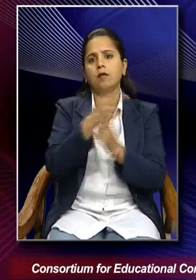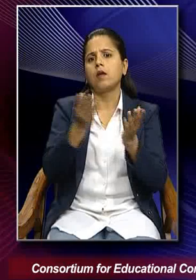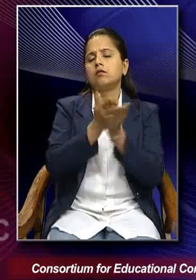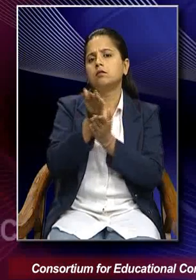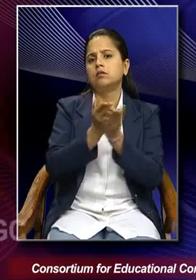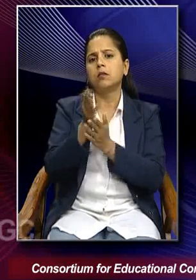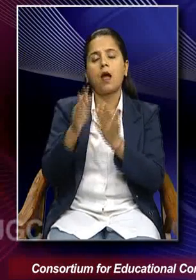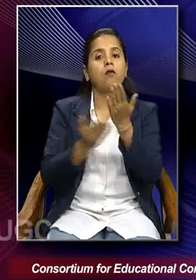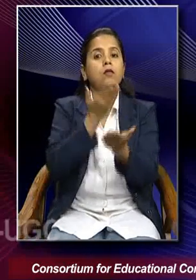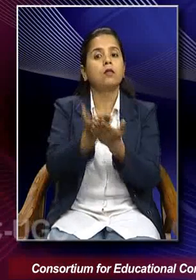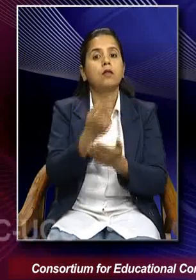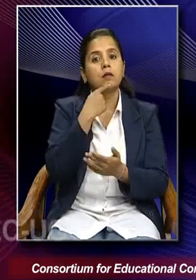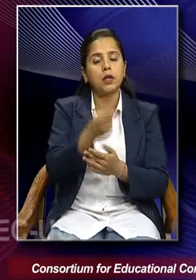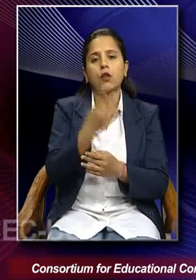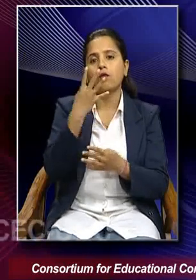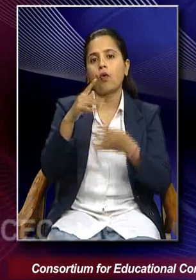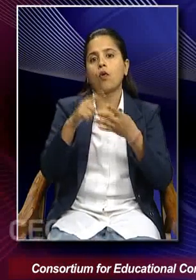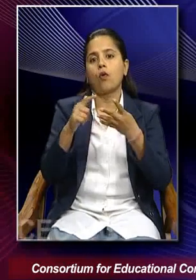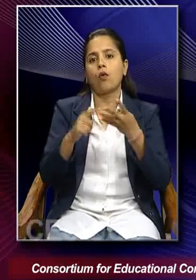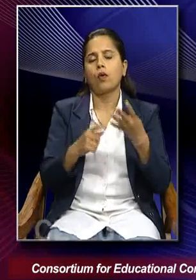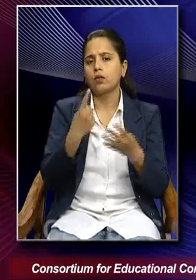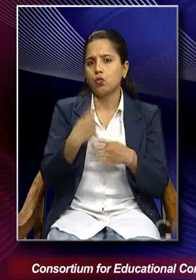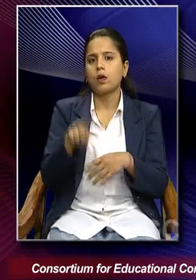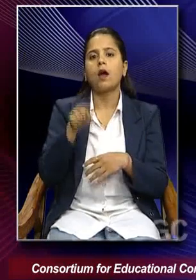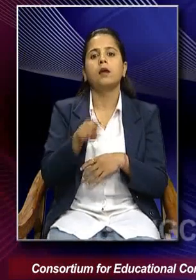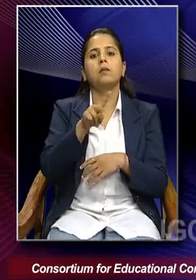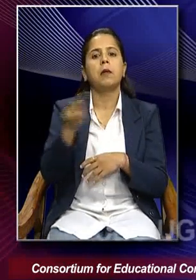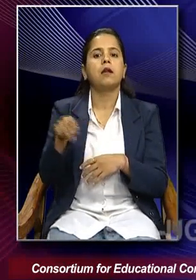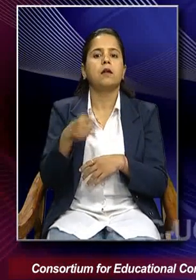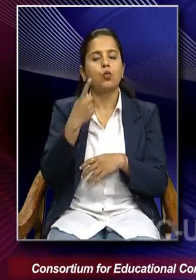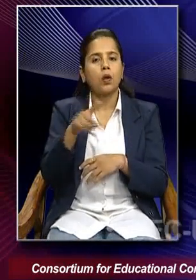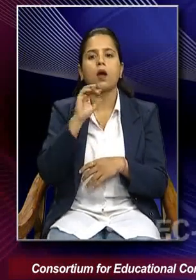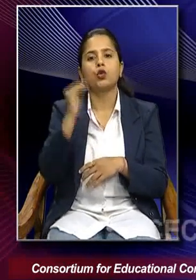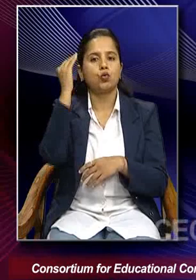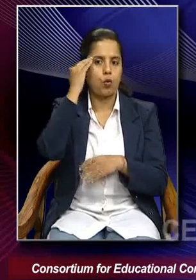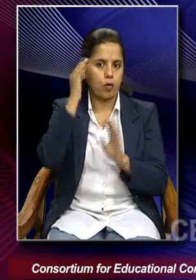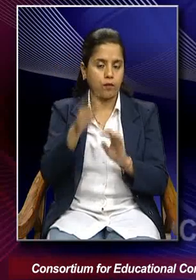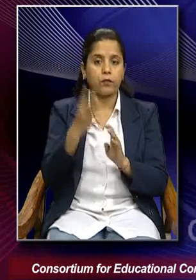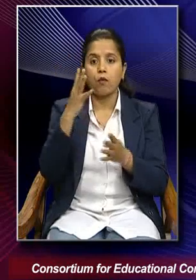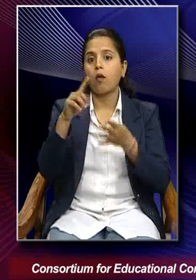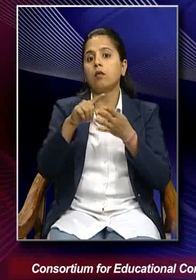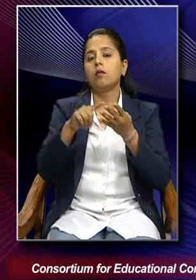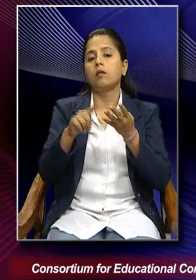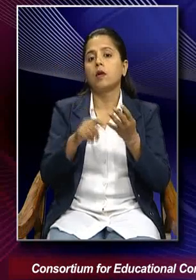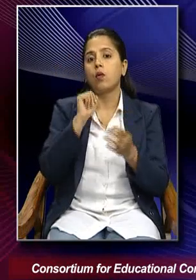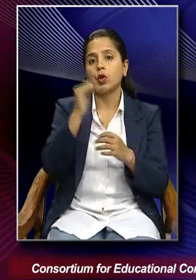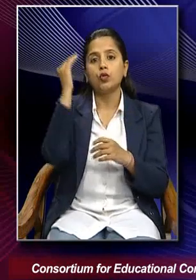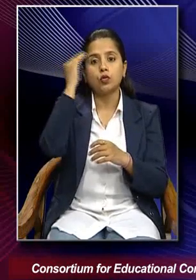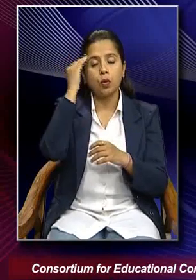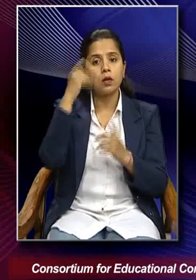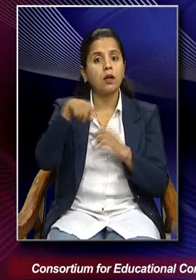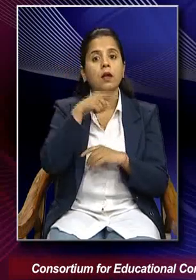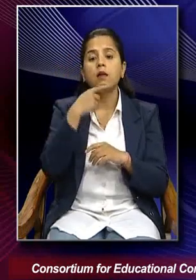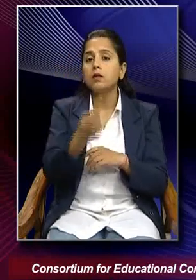have proposed 4 valid means of valid knowledge, and those 4 valid means of valid knowledge